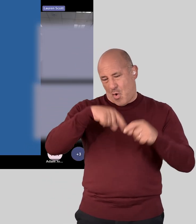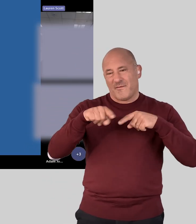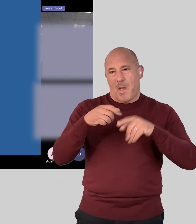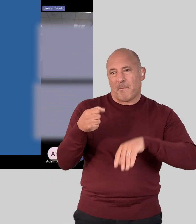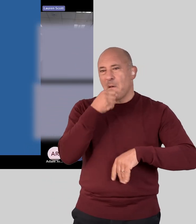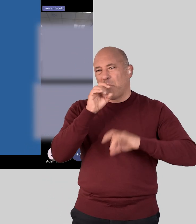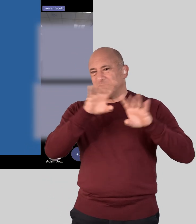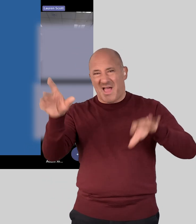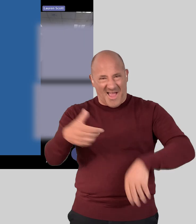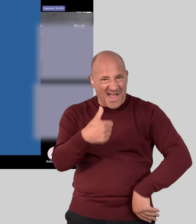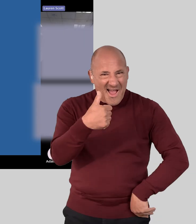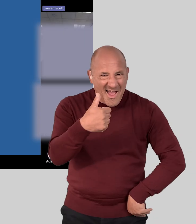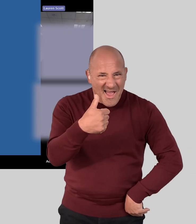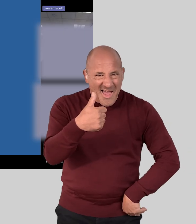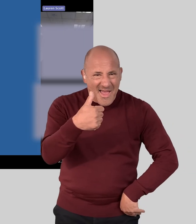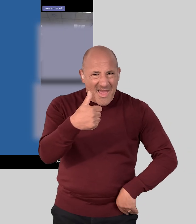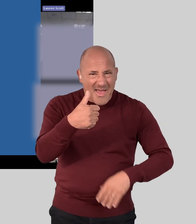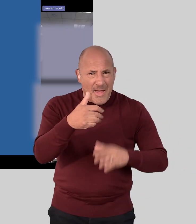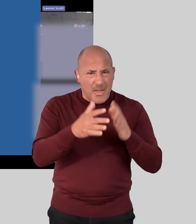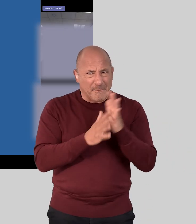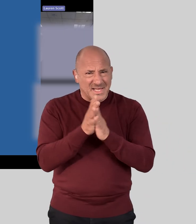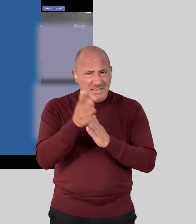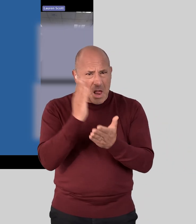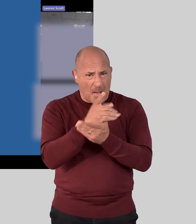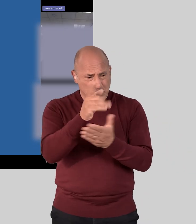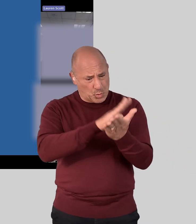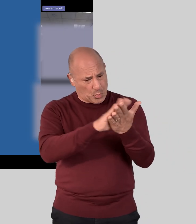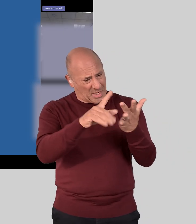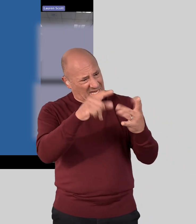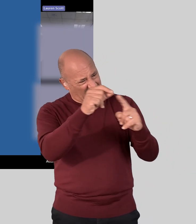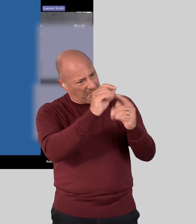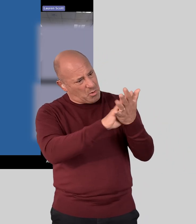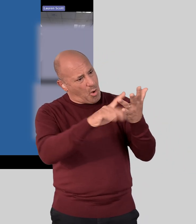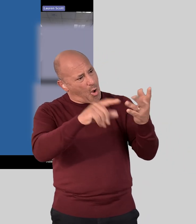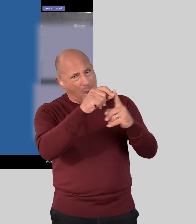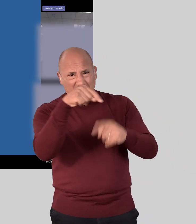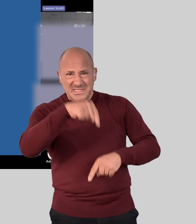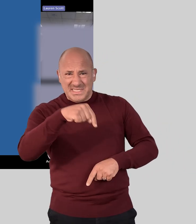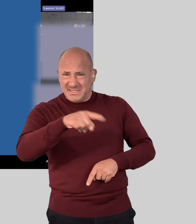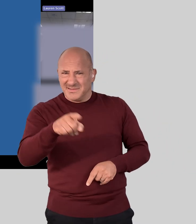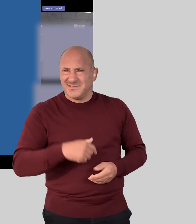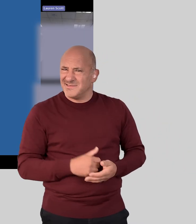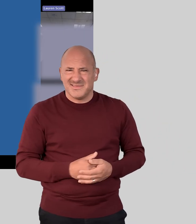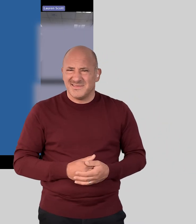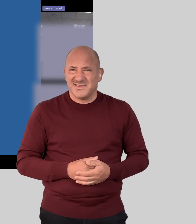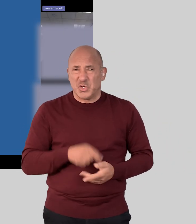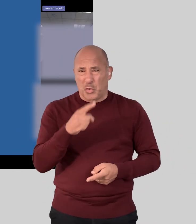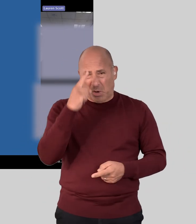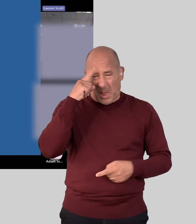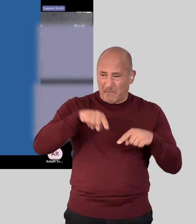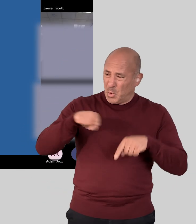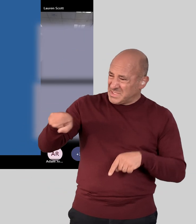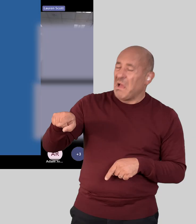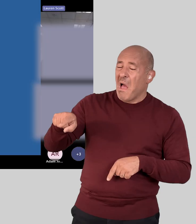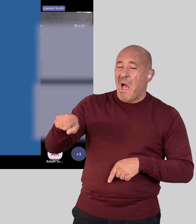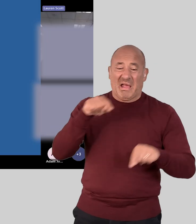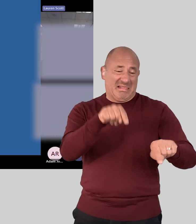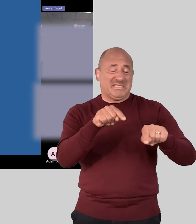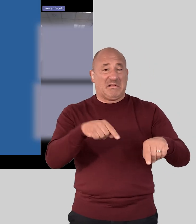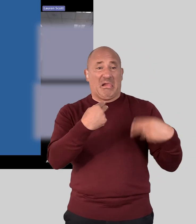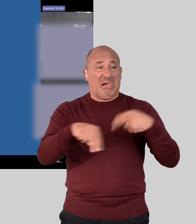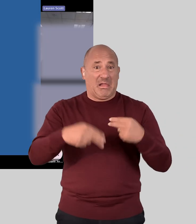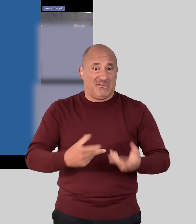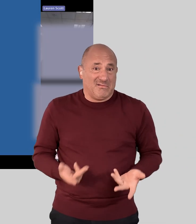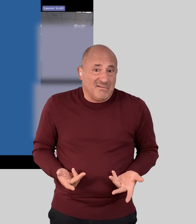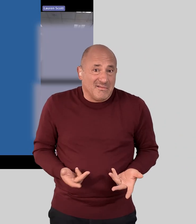some pop stars. So have I. That doesn't mean that you were doing hip hop. You were doing whatever you thought to the